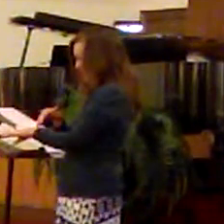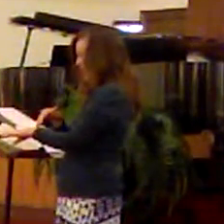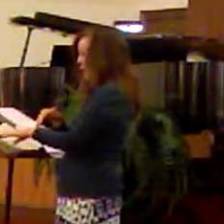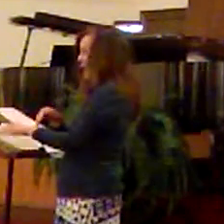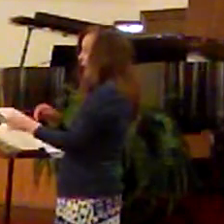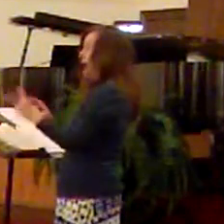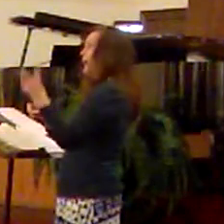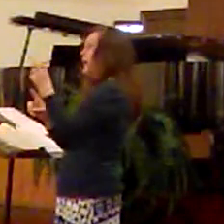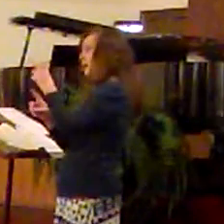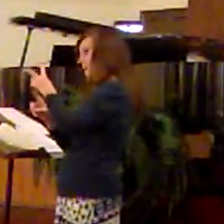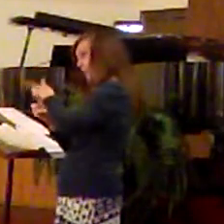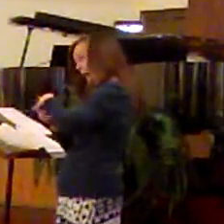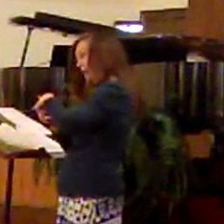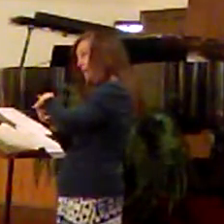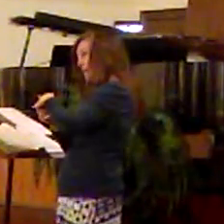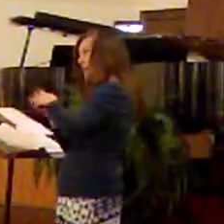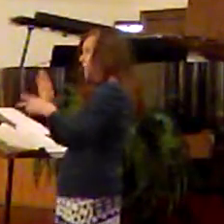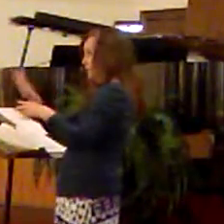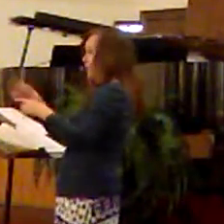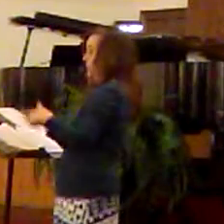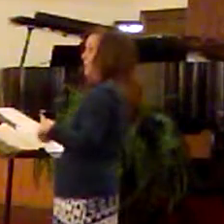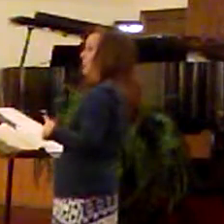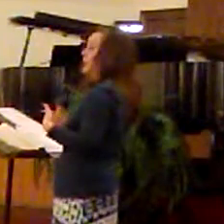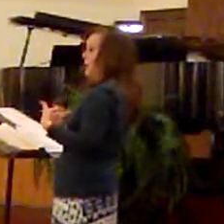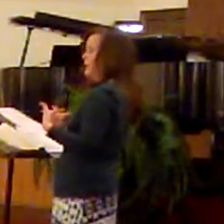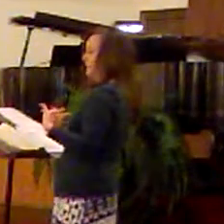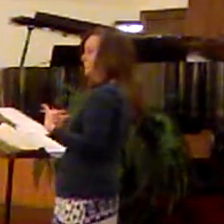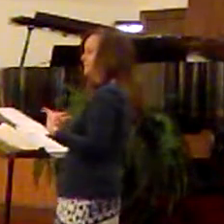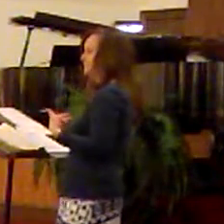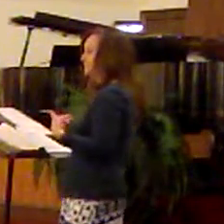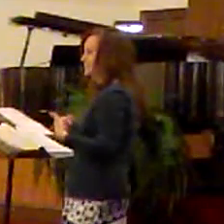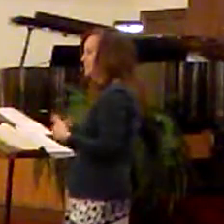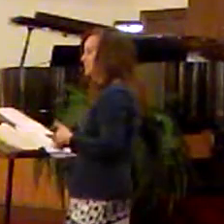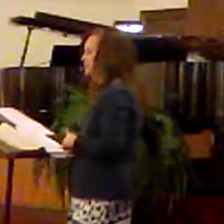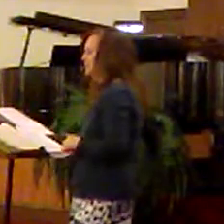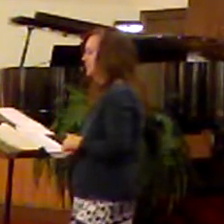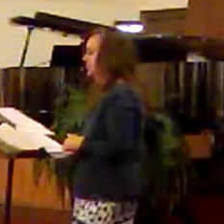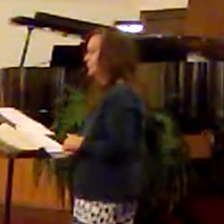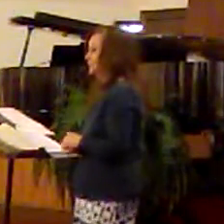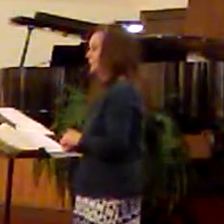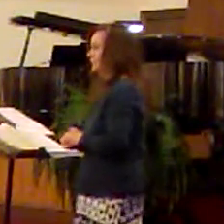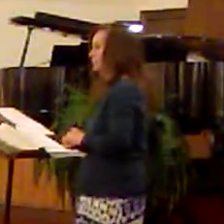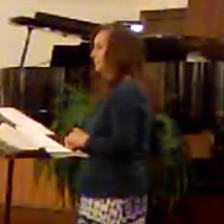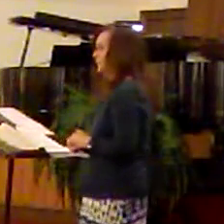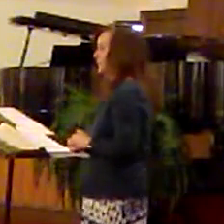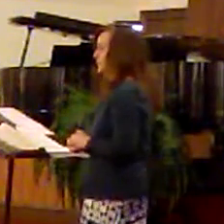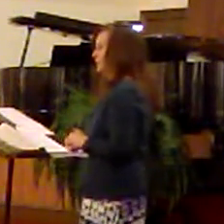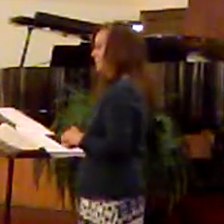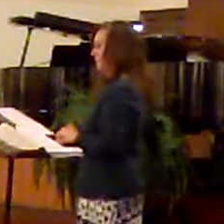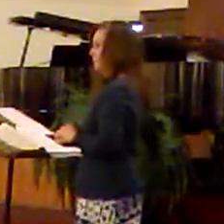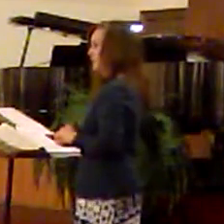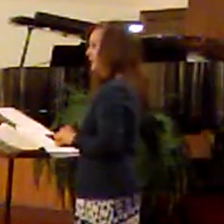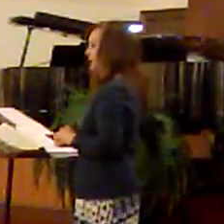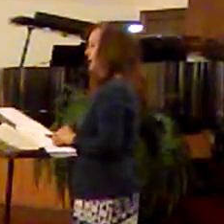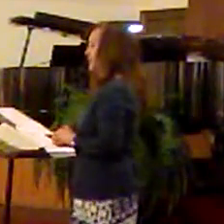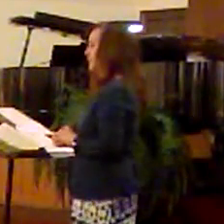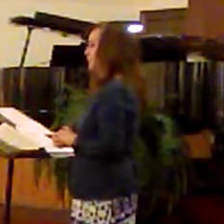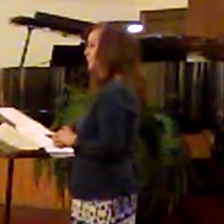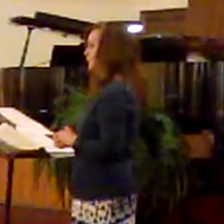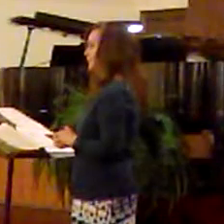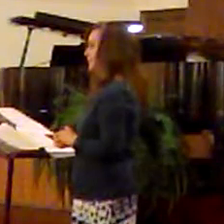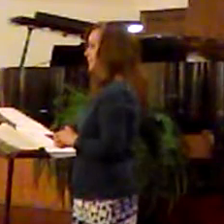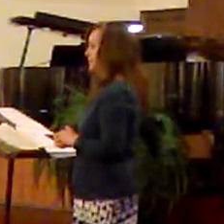whom shall he teach knowledge? And whom shall he make to understand doctrine? Them that are weaned from the milk and